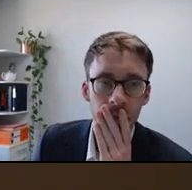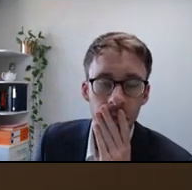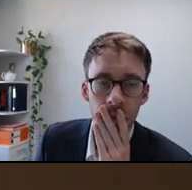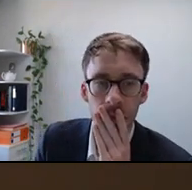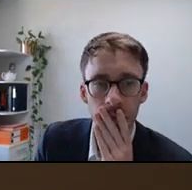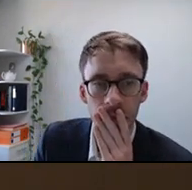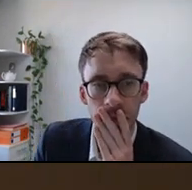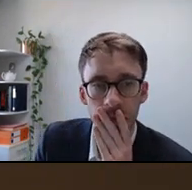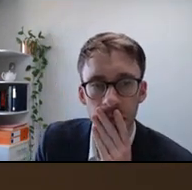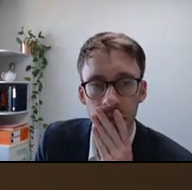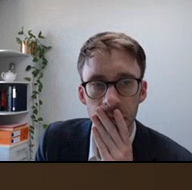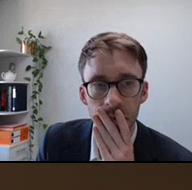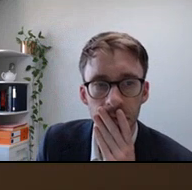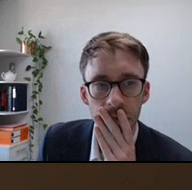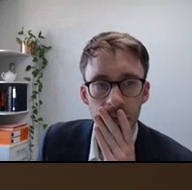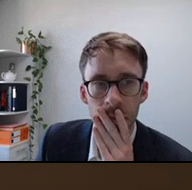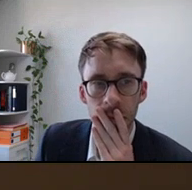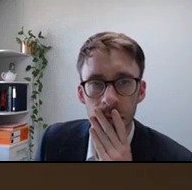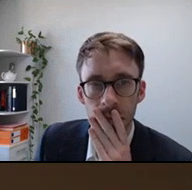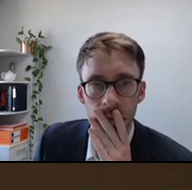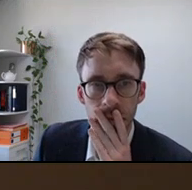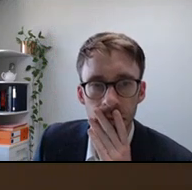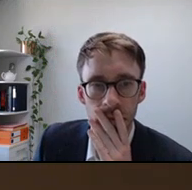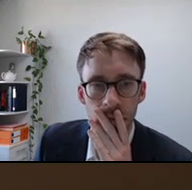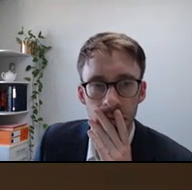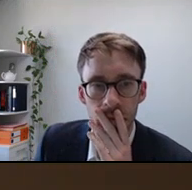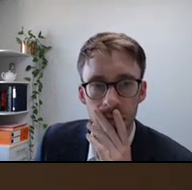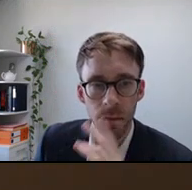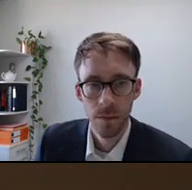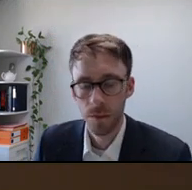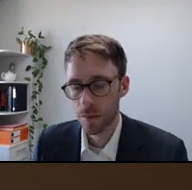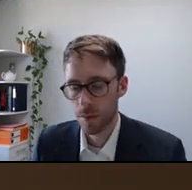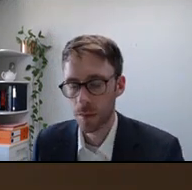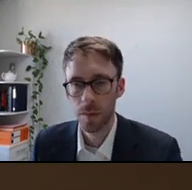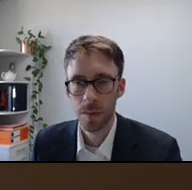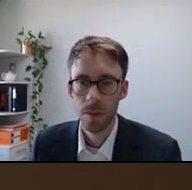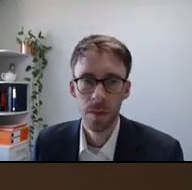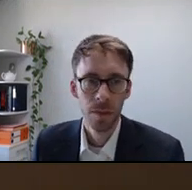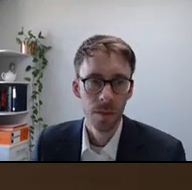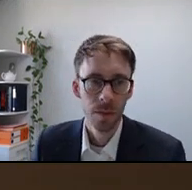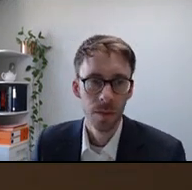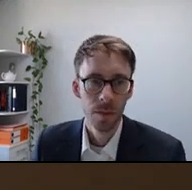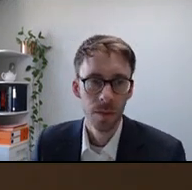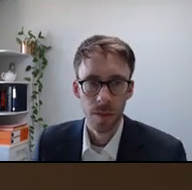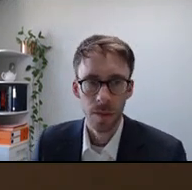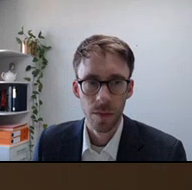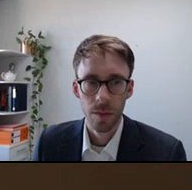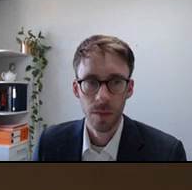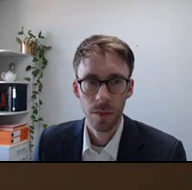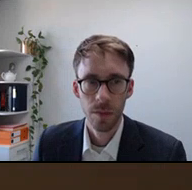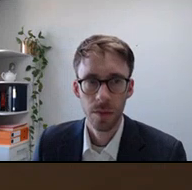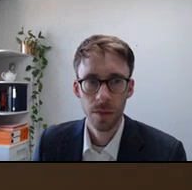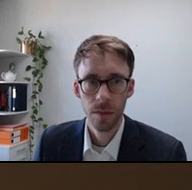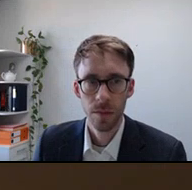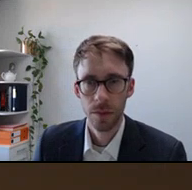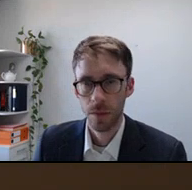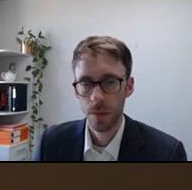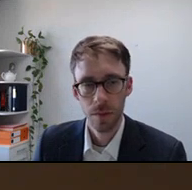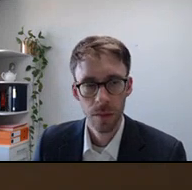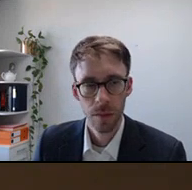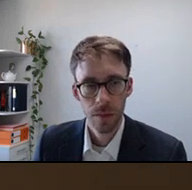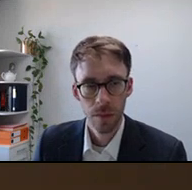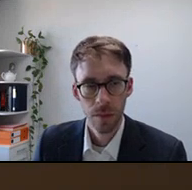hard over the last 12 months to get that all together. Their input has been vital to this process, and I look forward